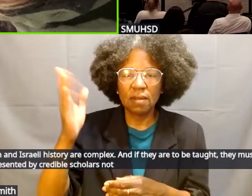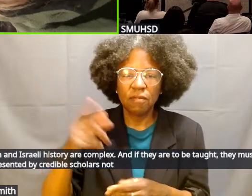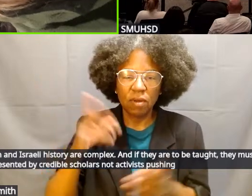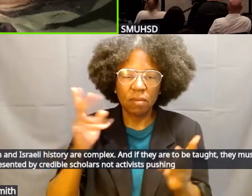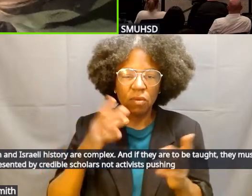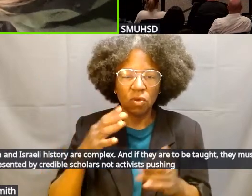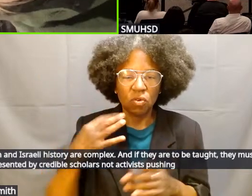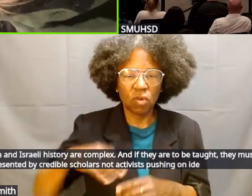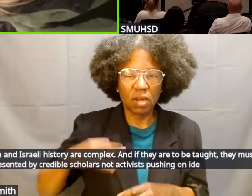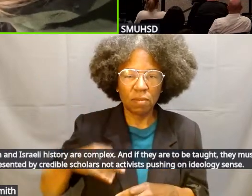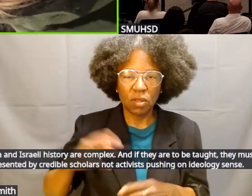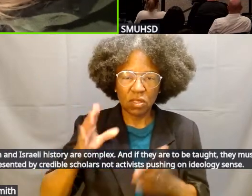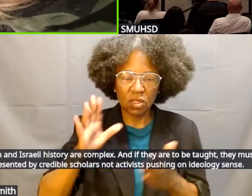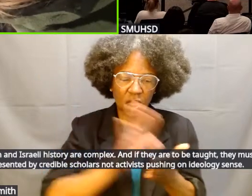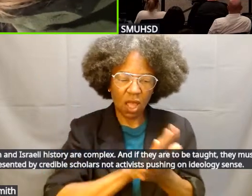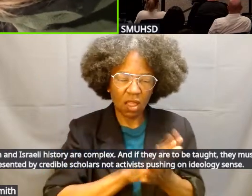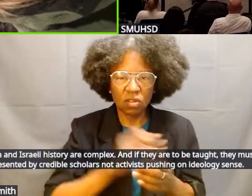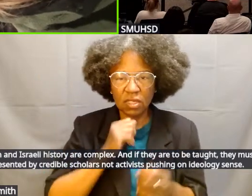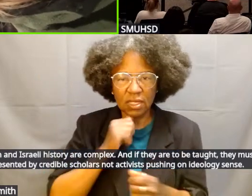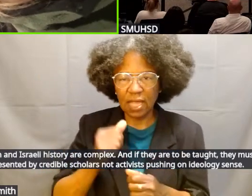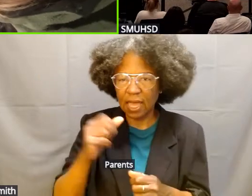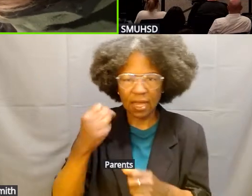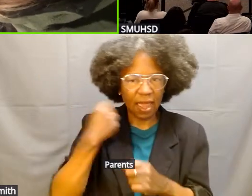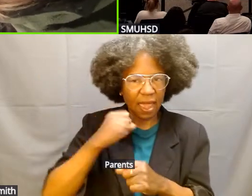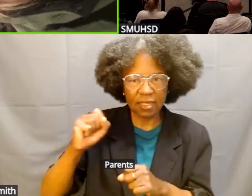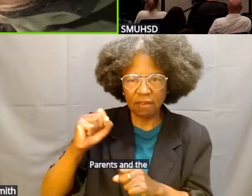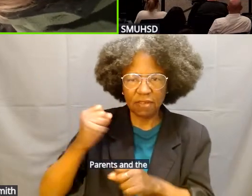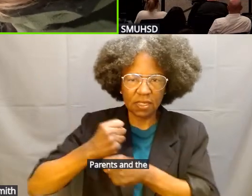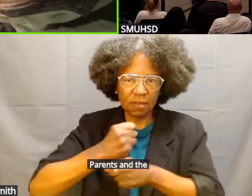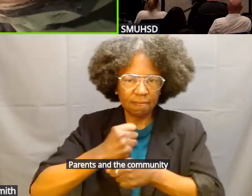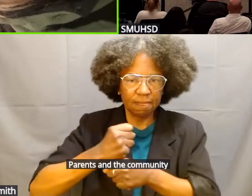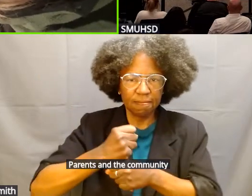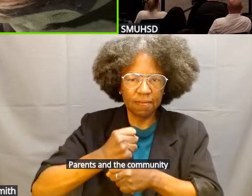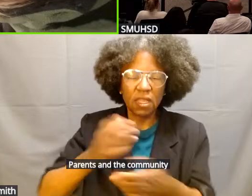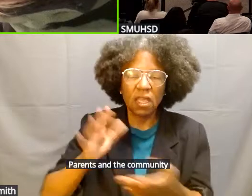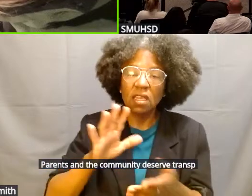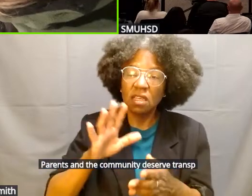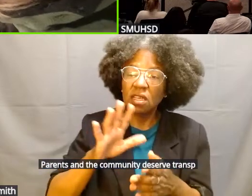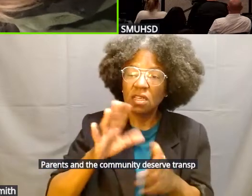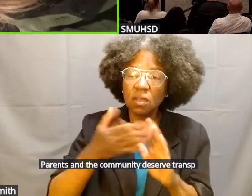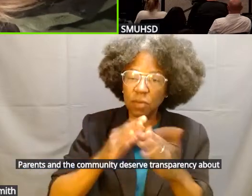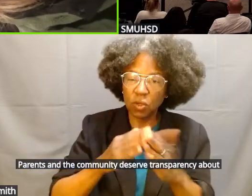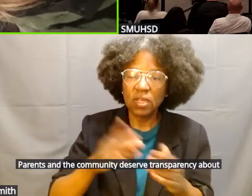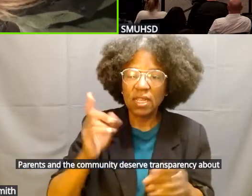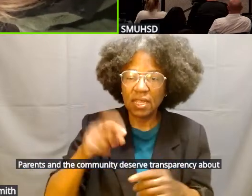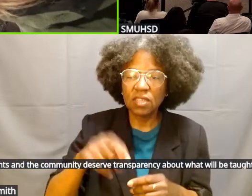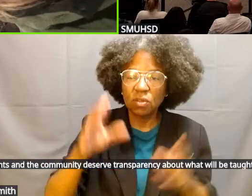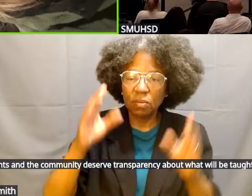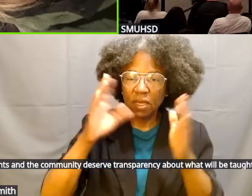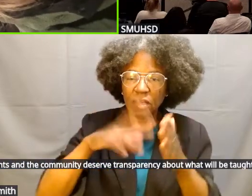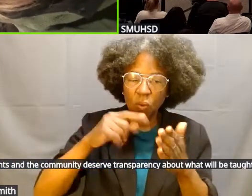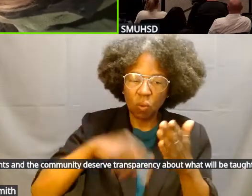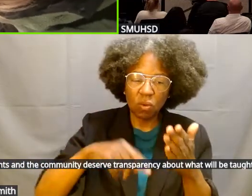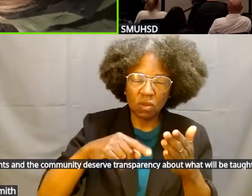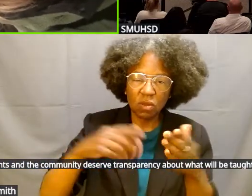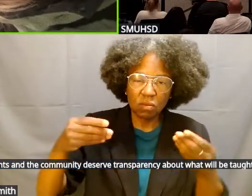ideology sense. Parents and the community deserve transparency about what will be taught and